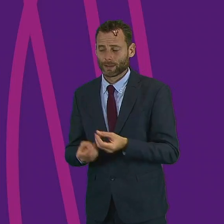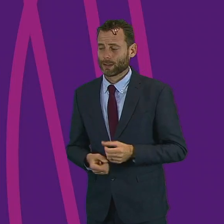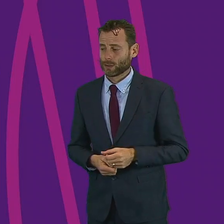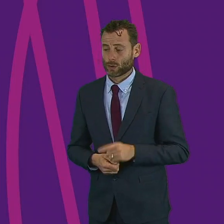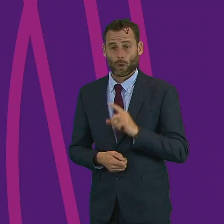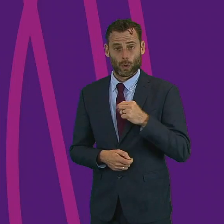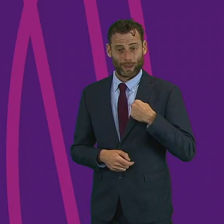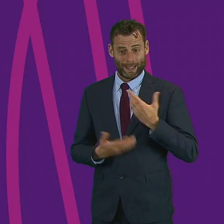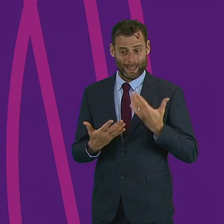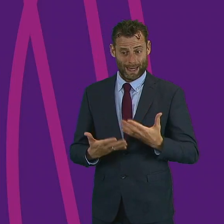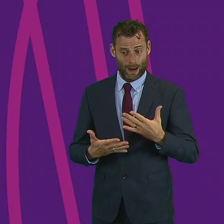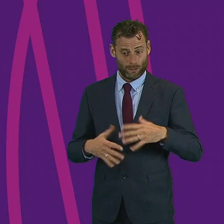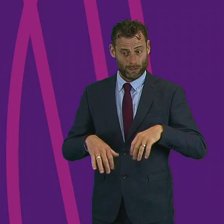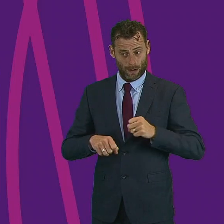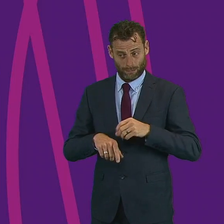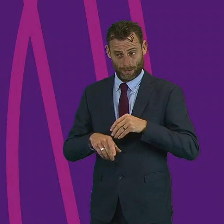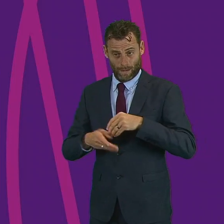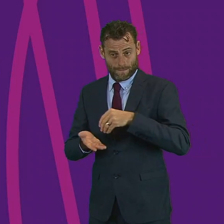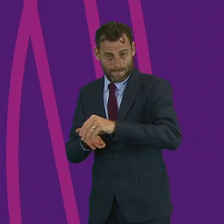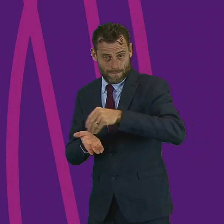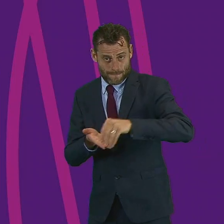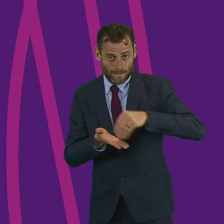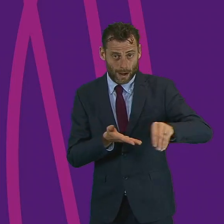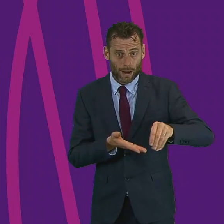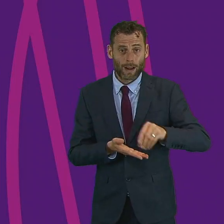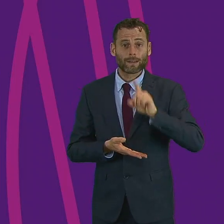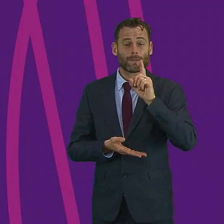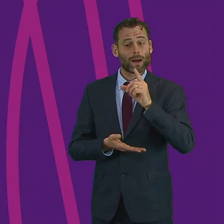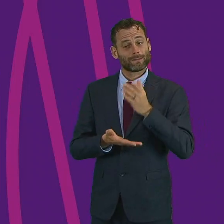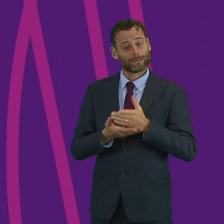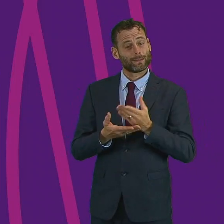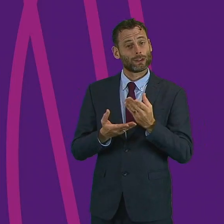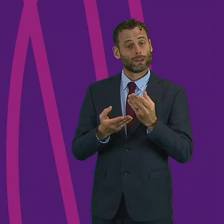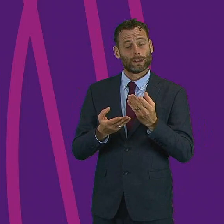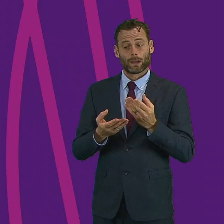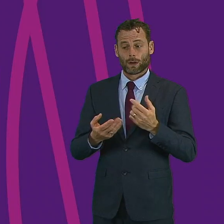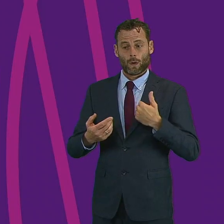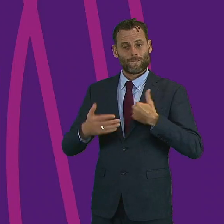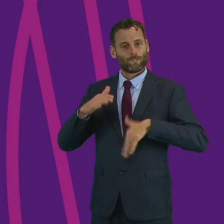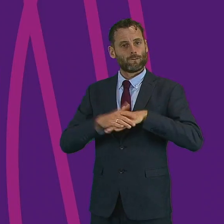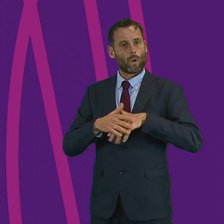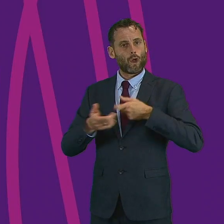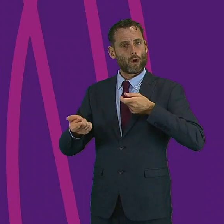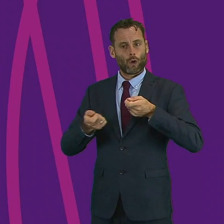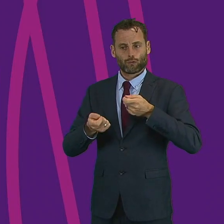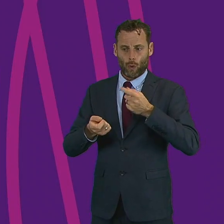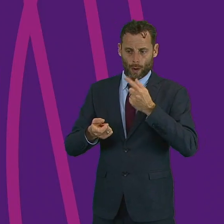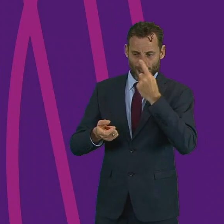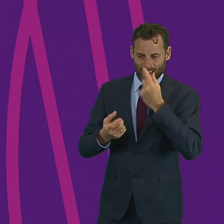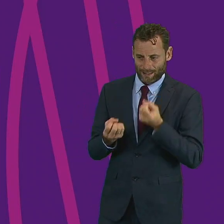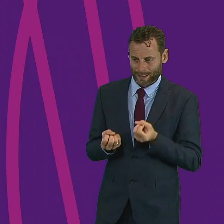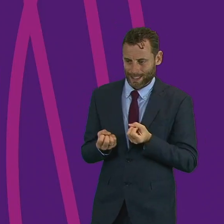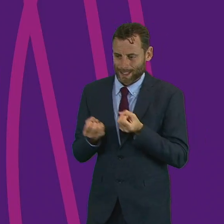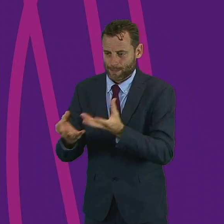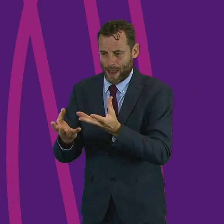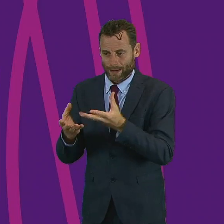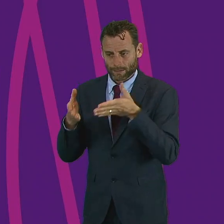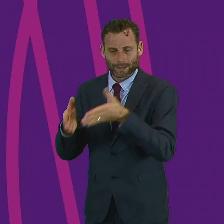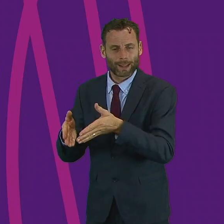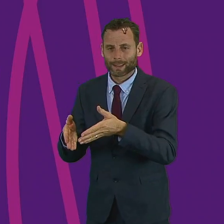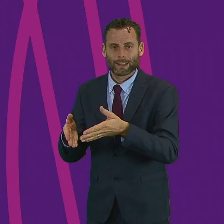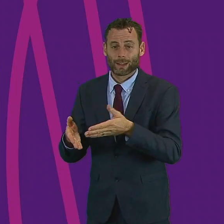need for the work that they do. However, I'm sure the First Minister will agree no one should have to rely on food banks in the first place. Can I